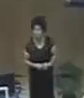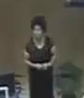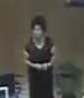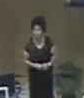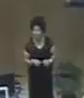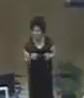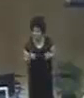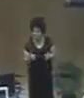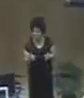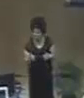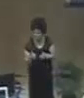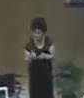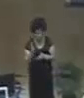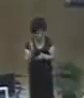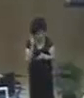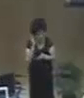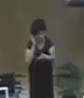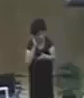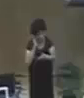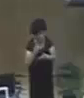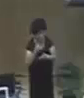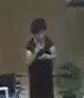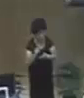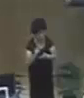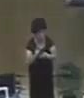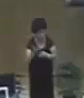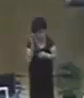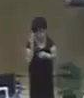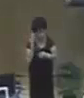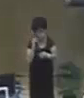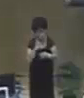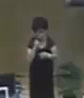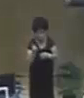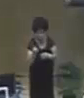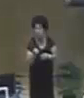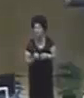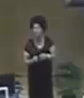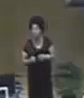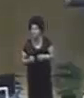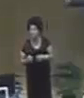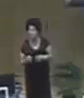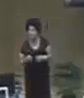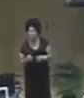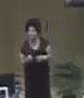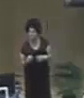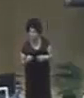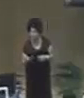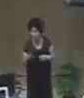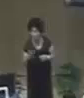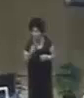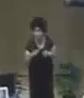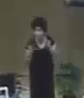heard what you said last semester, and here are the things we have done in this course this time to ensure that it's a better